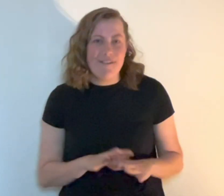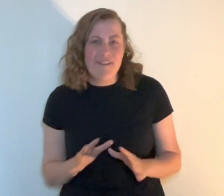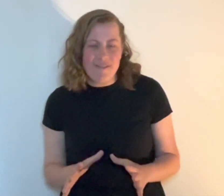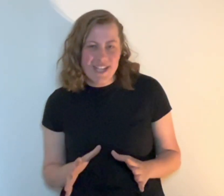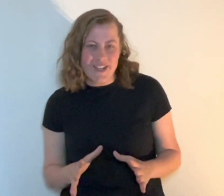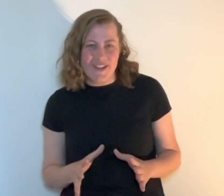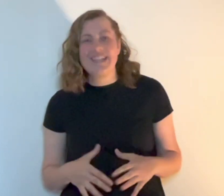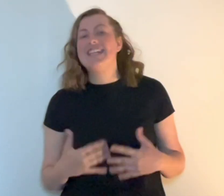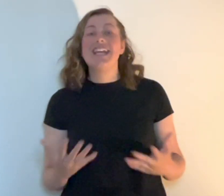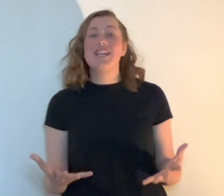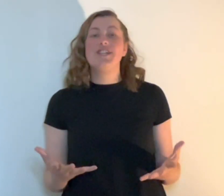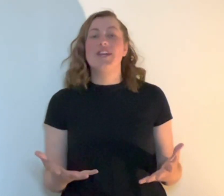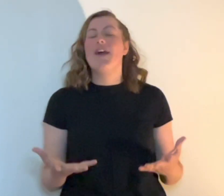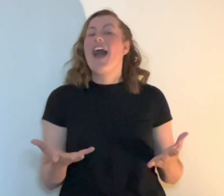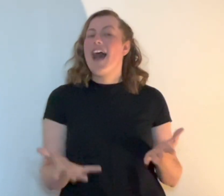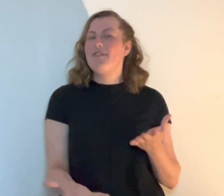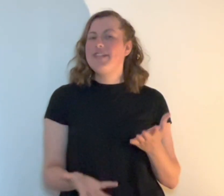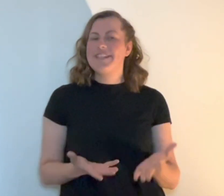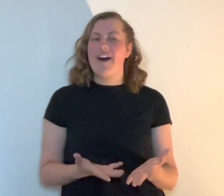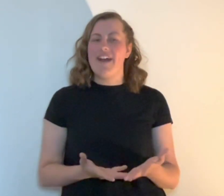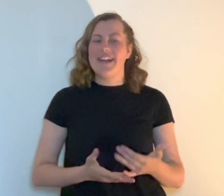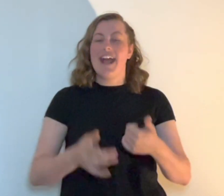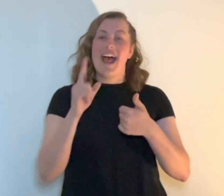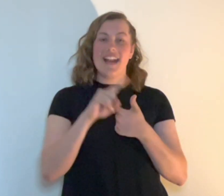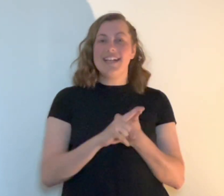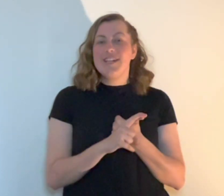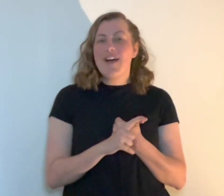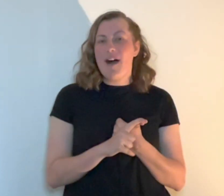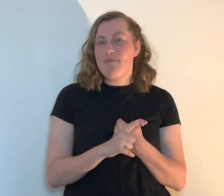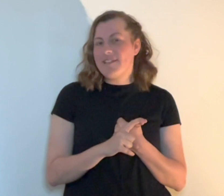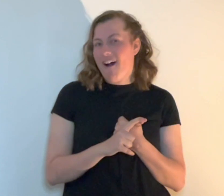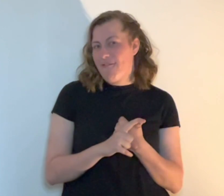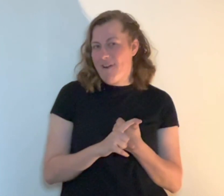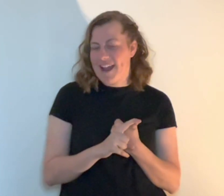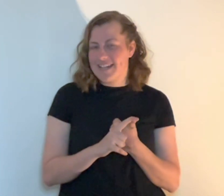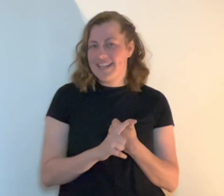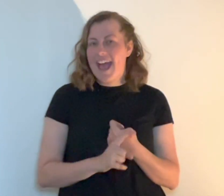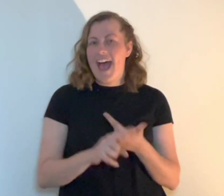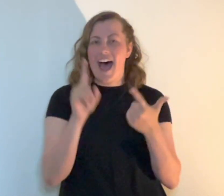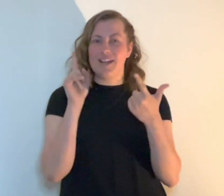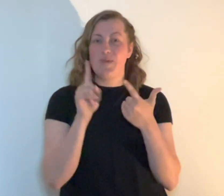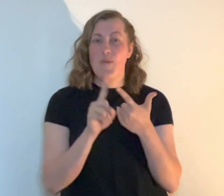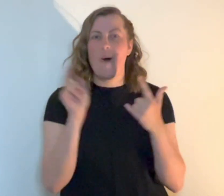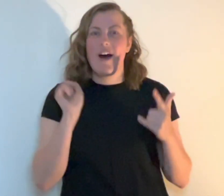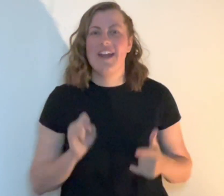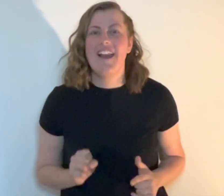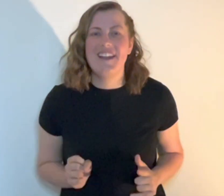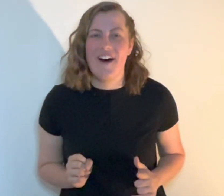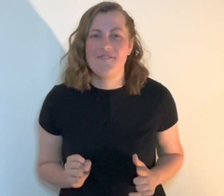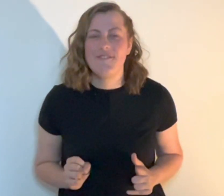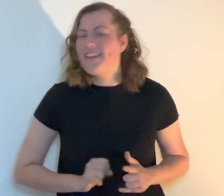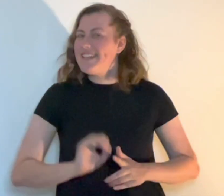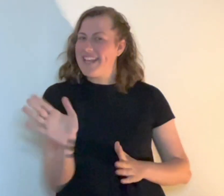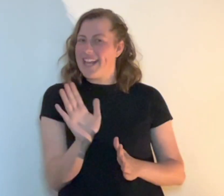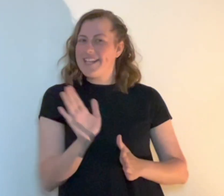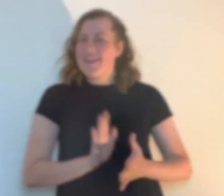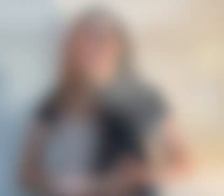very soon to teach you how to sign a little help with our friends and one love see you soon